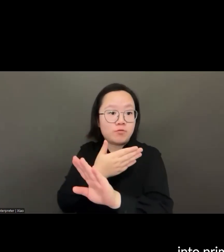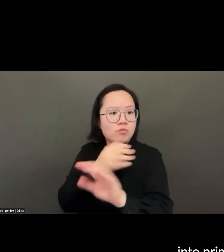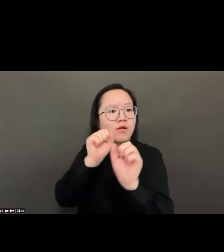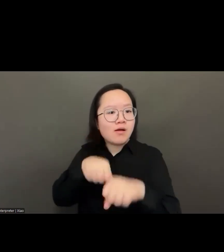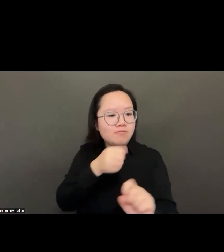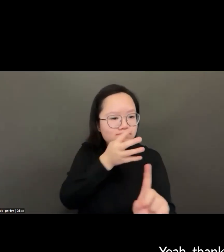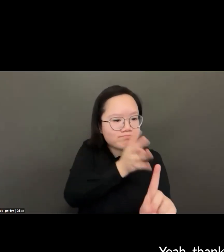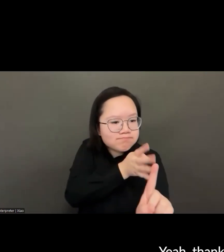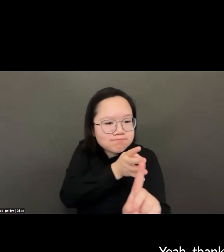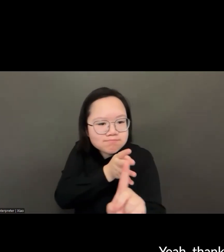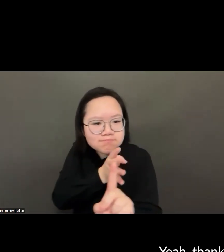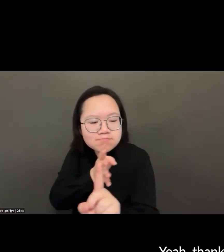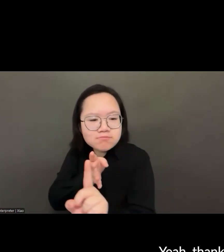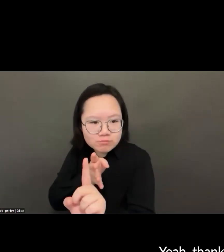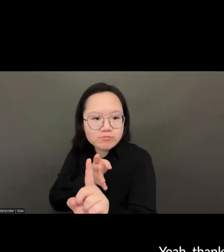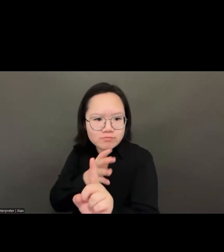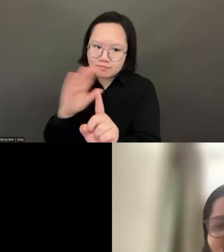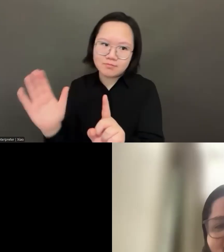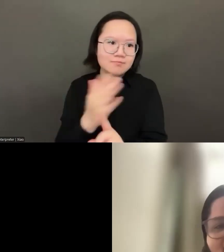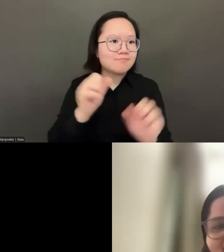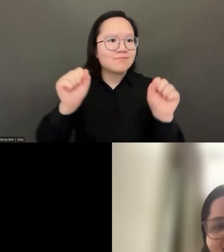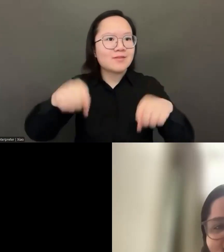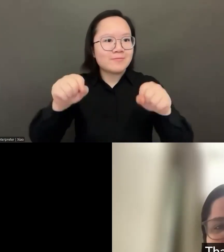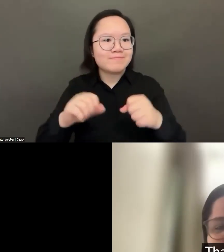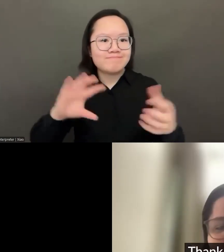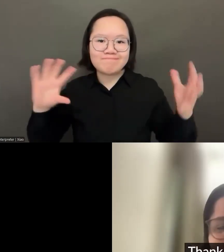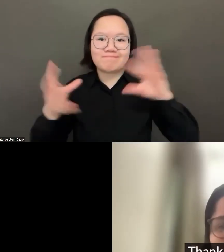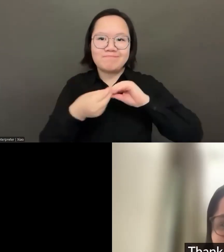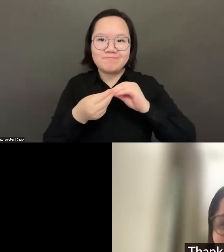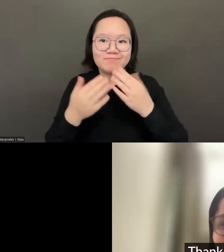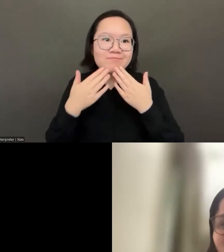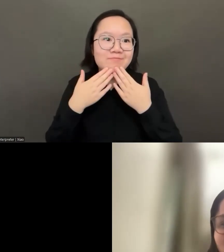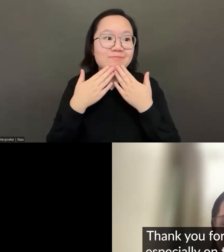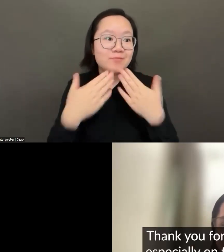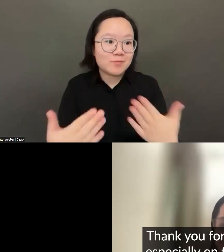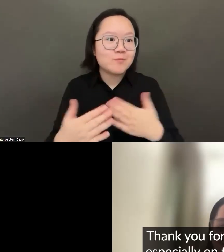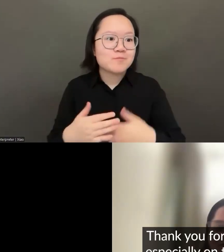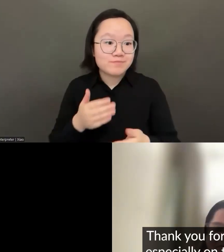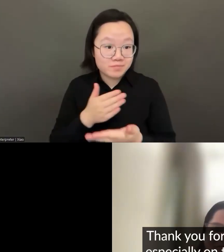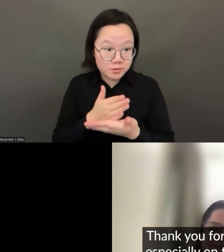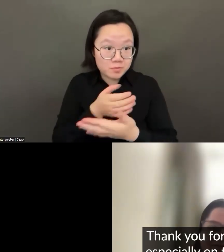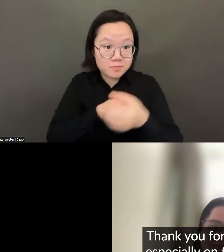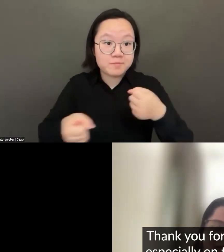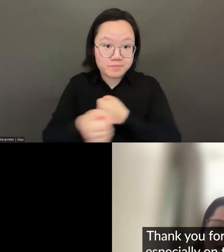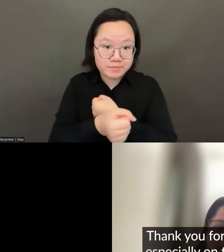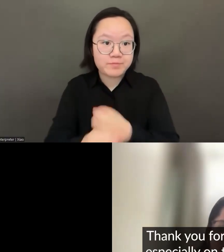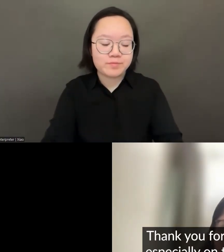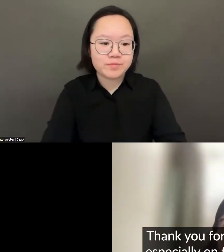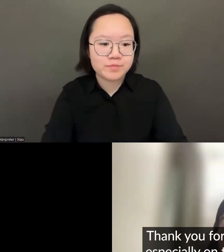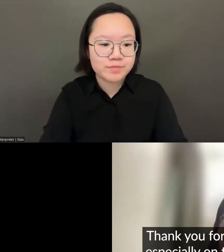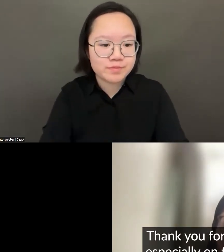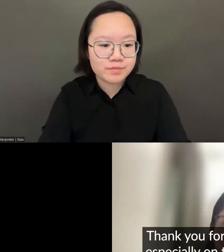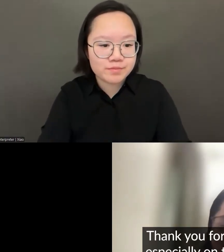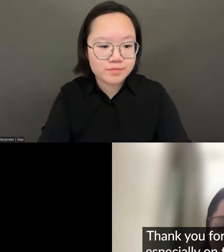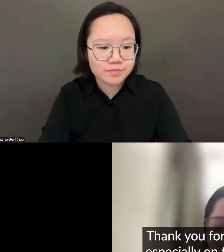primary schools. Yeah, thank you very much. Thank you. Thank you, Julius. Thank you for those reflections,